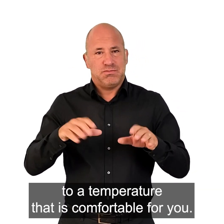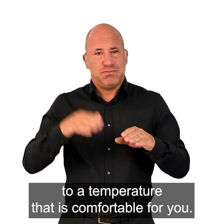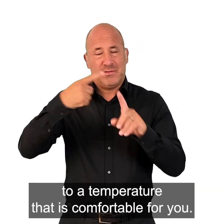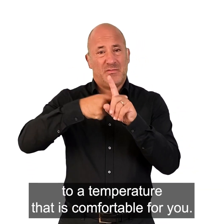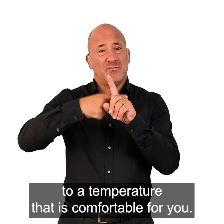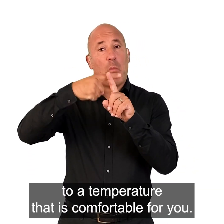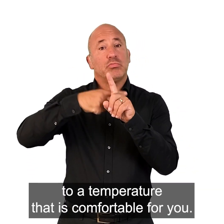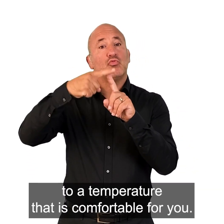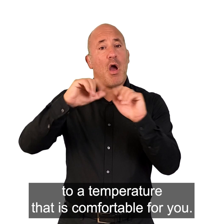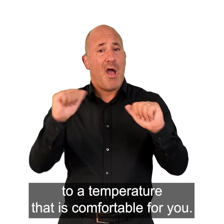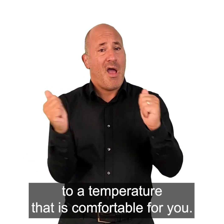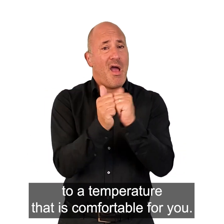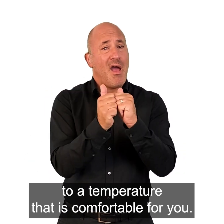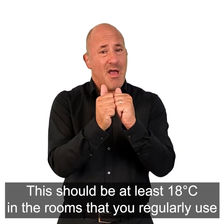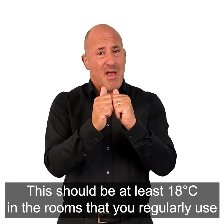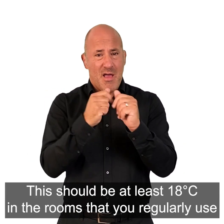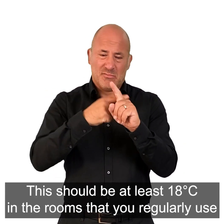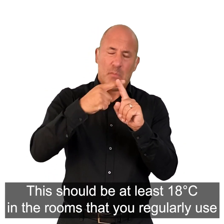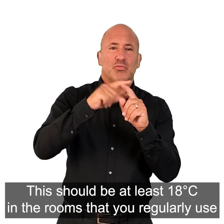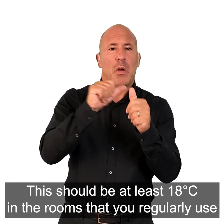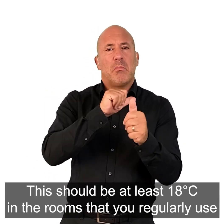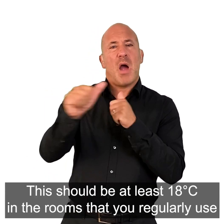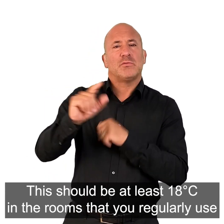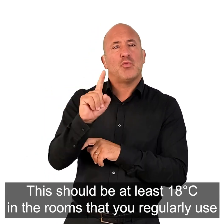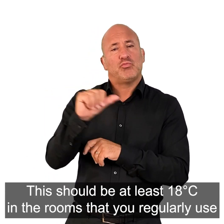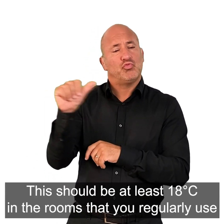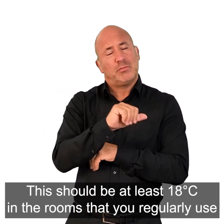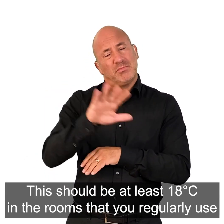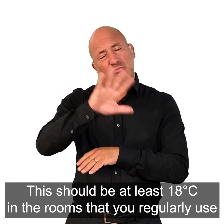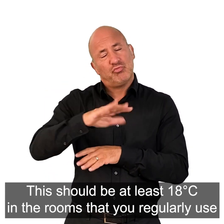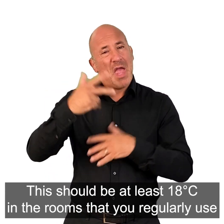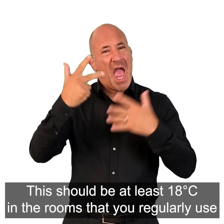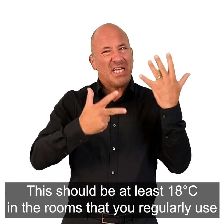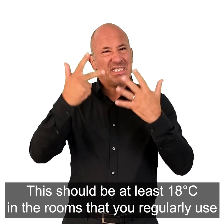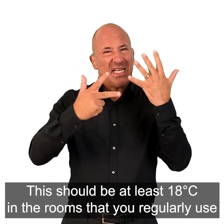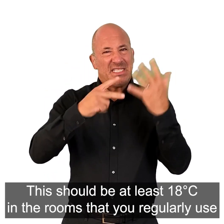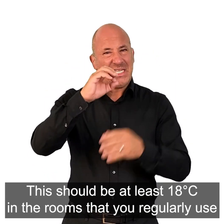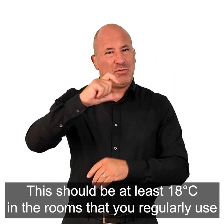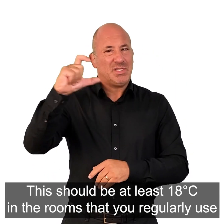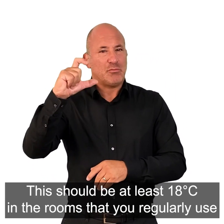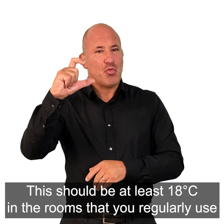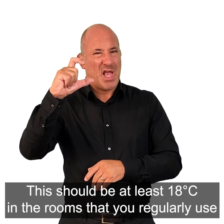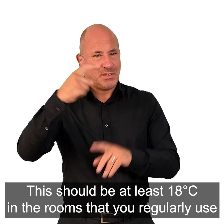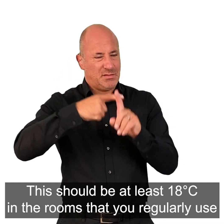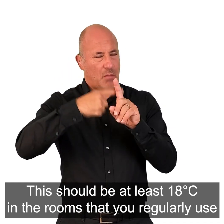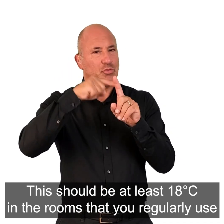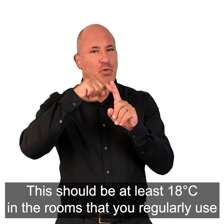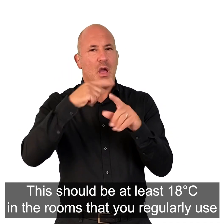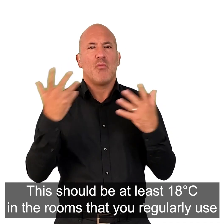to a temperature that is comfortable for you. This should be at least 18 degrees Celsius in the rooms that you regularly